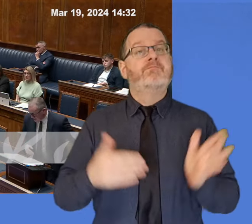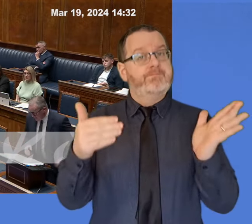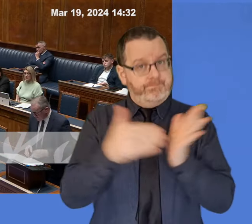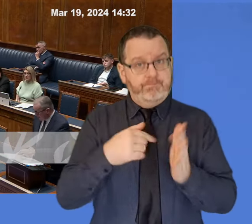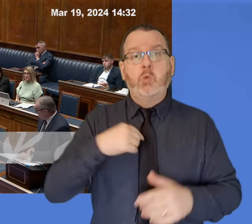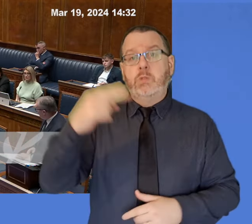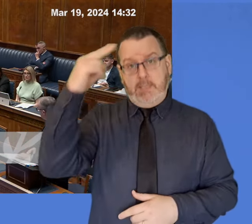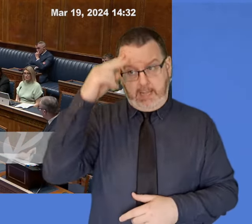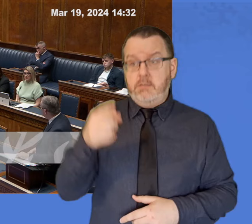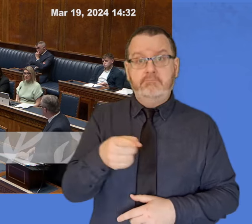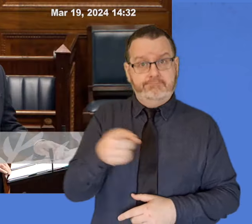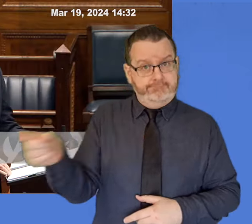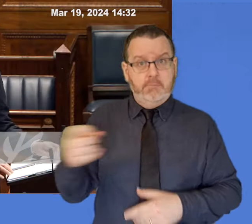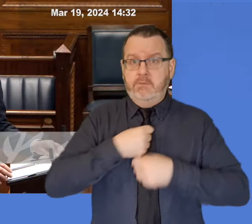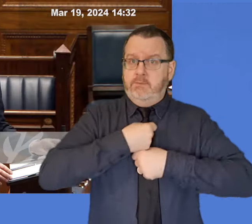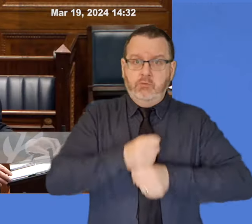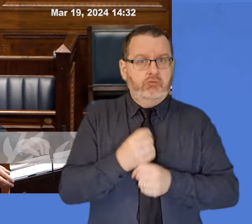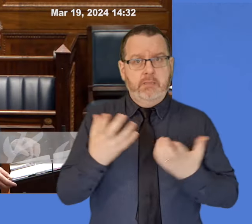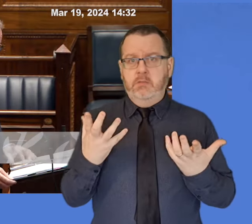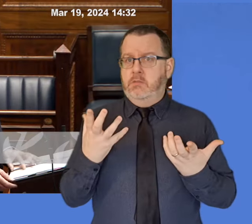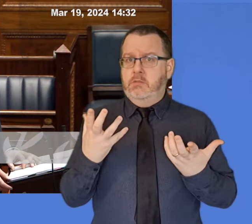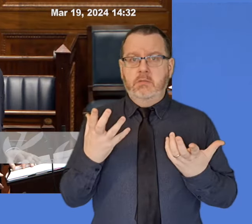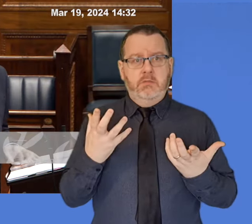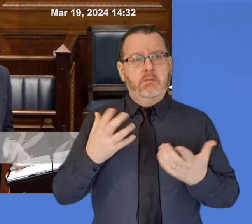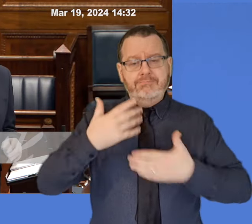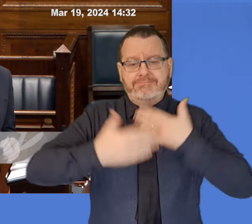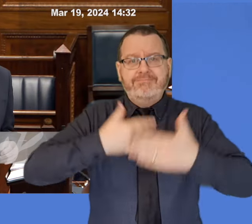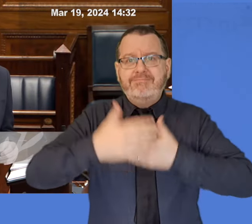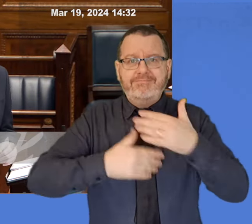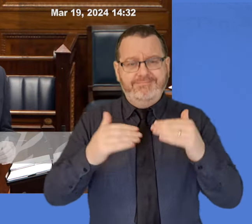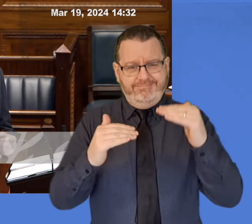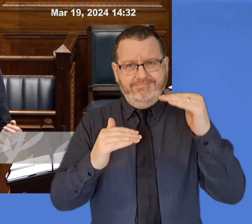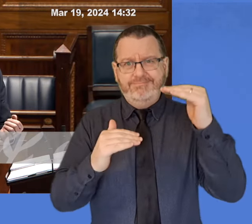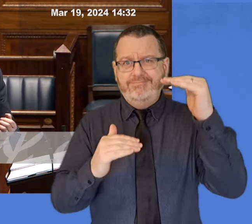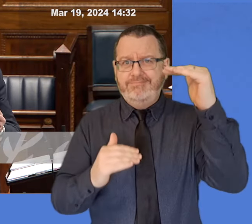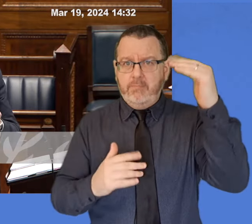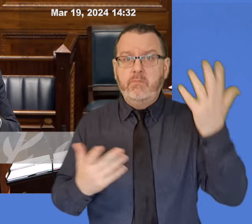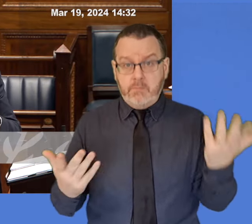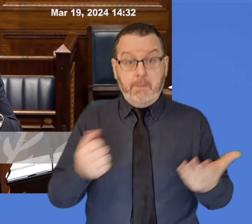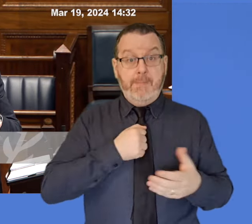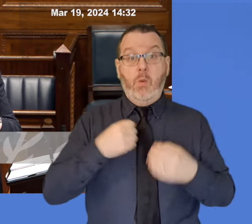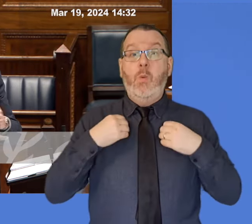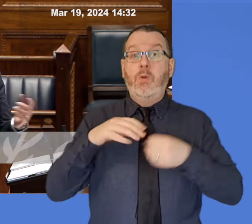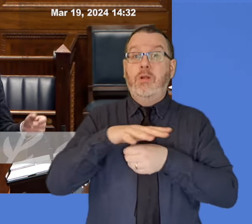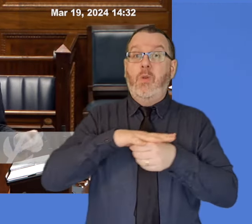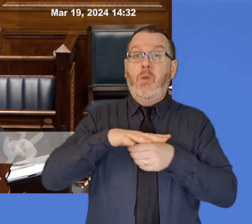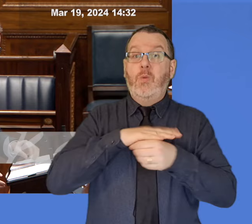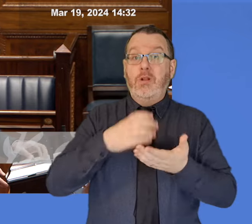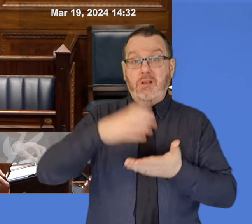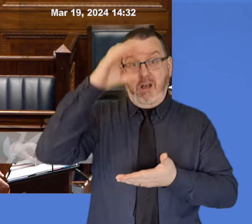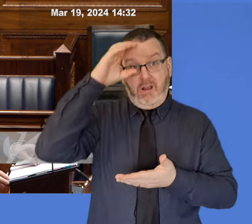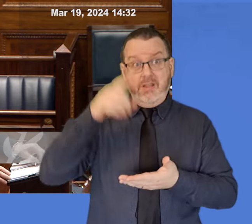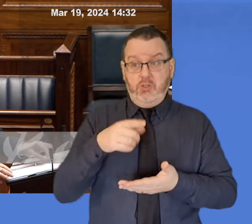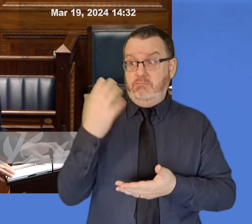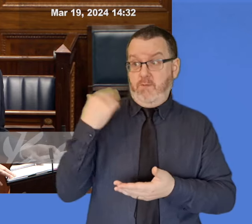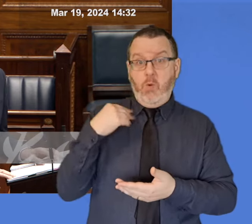fully understand their frustration with how things have developed over the years, and I've seen people in my own local college